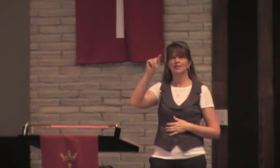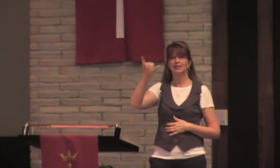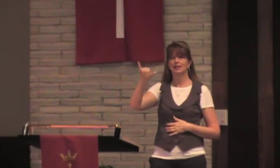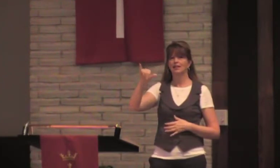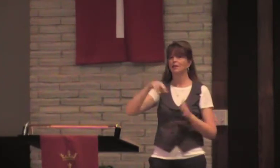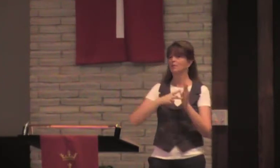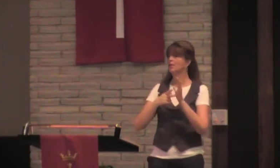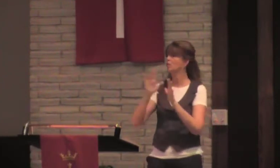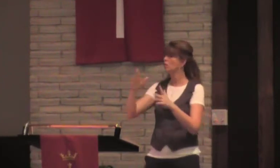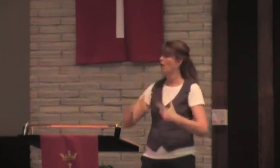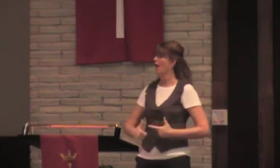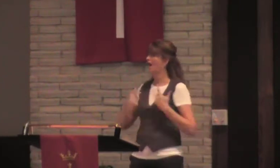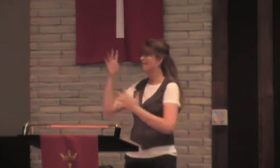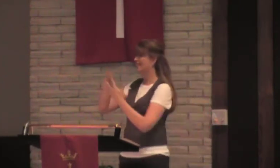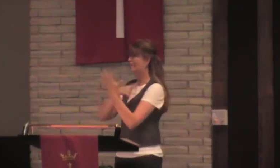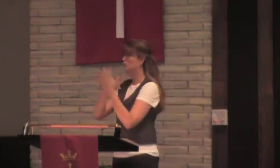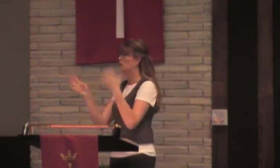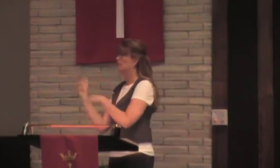Simplicity.